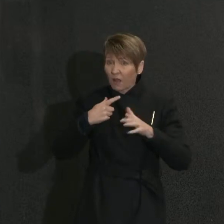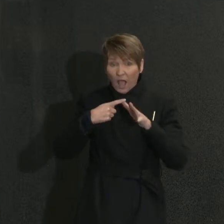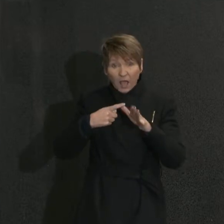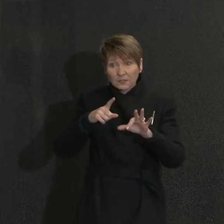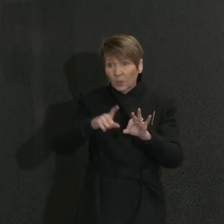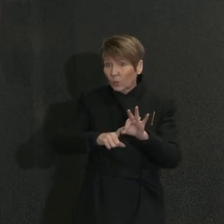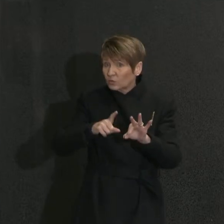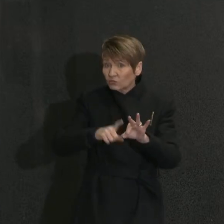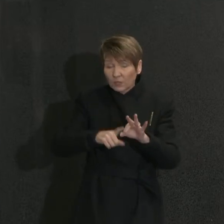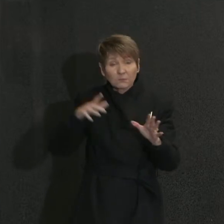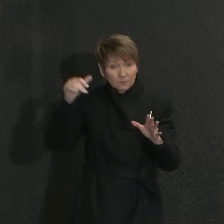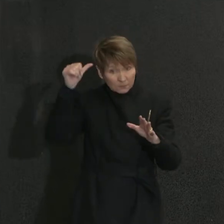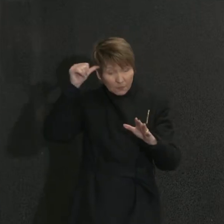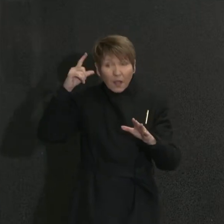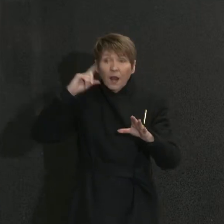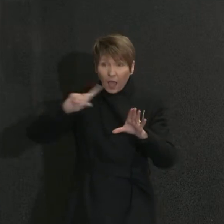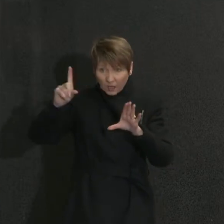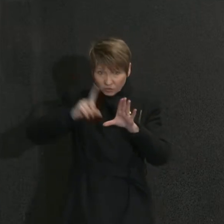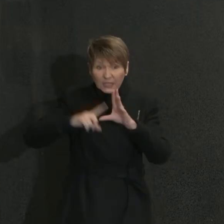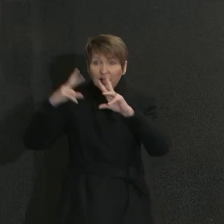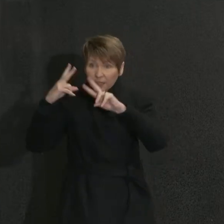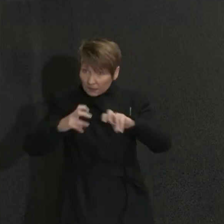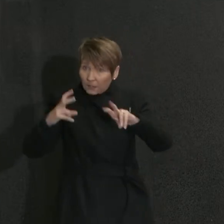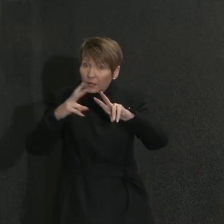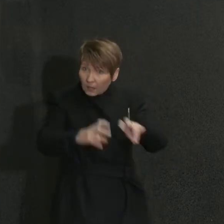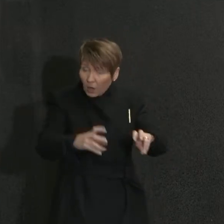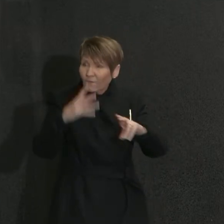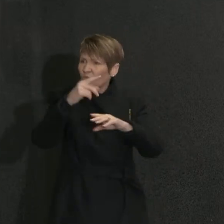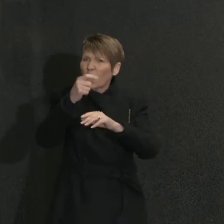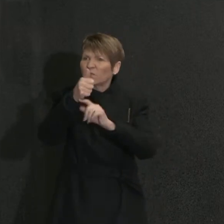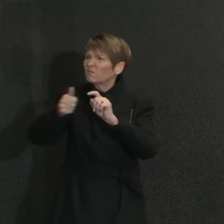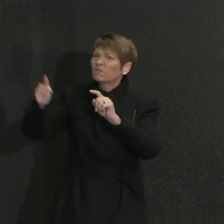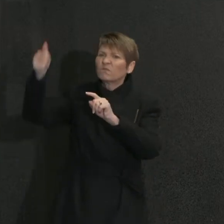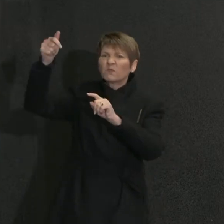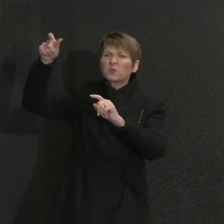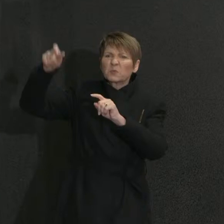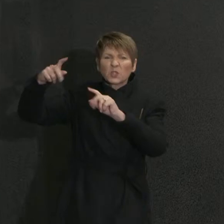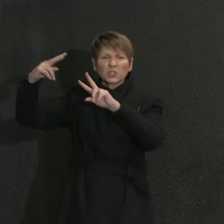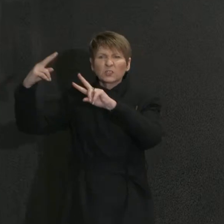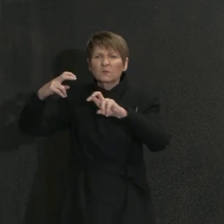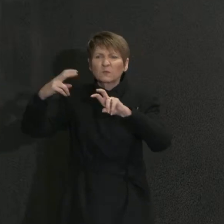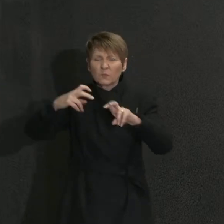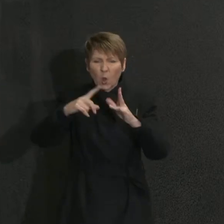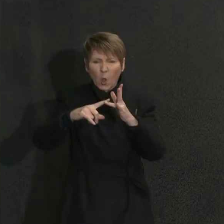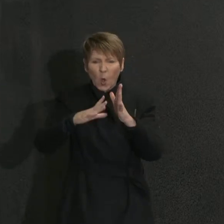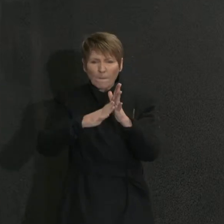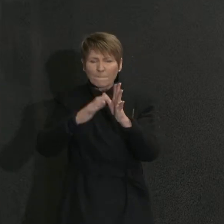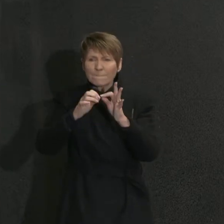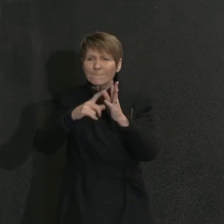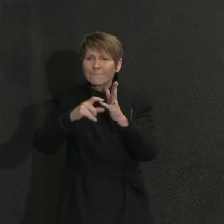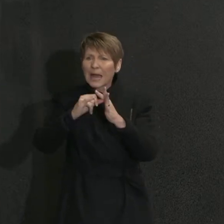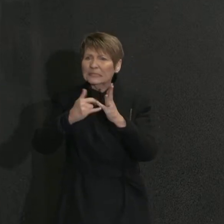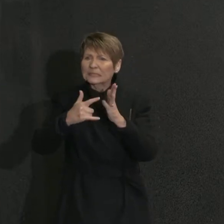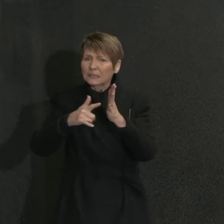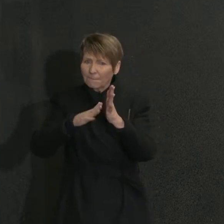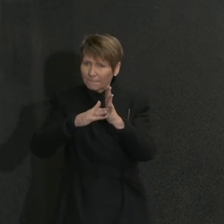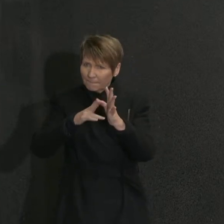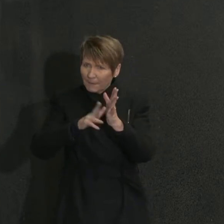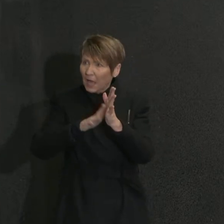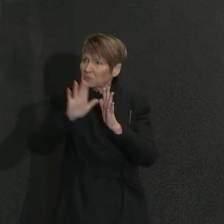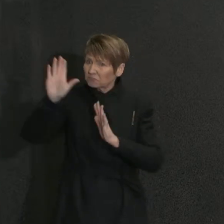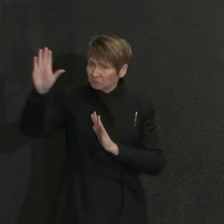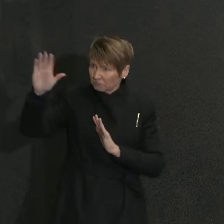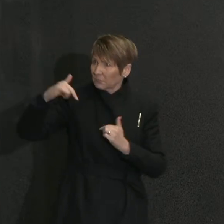fussed. That saved lives. This response will also save lives. It but will. It doesn't keep people at home with an hour's notice without being able to get